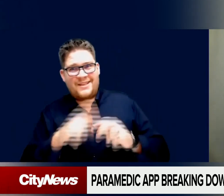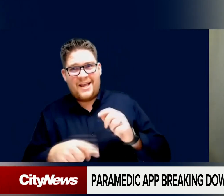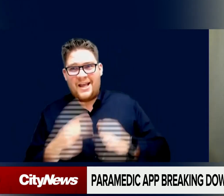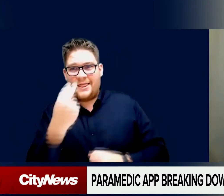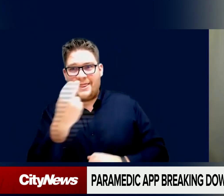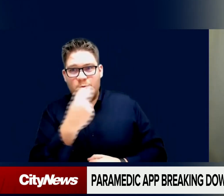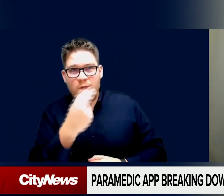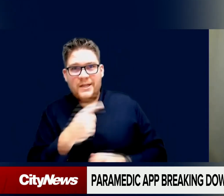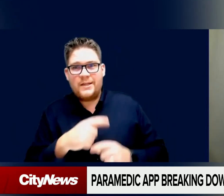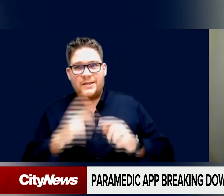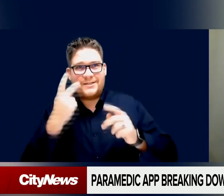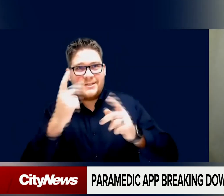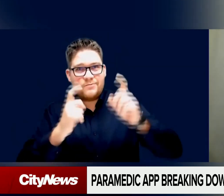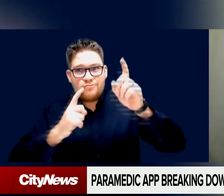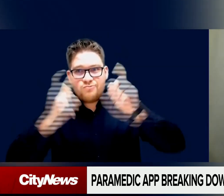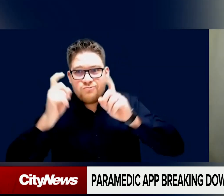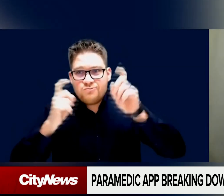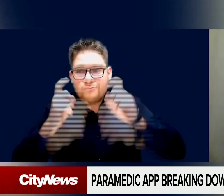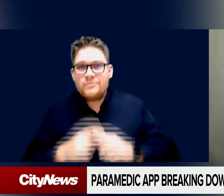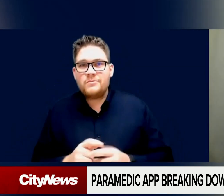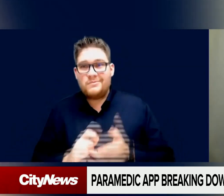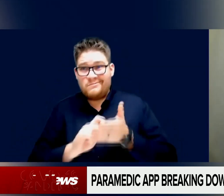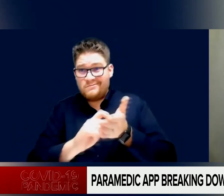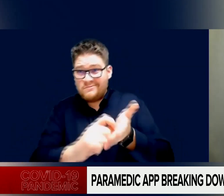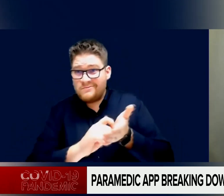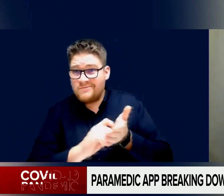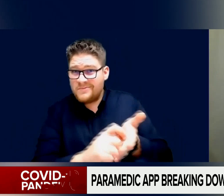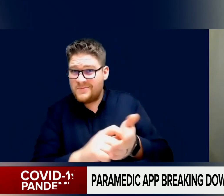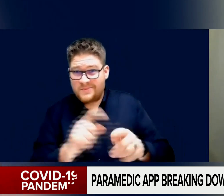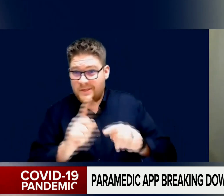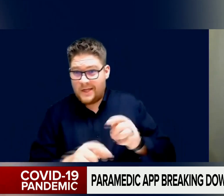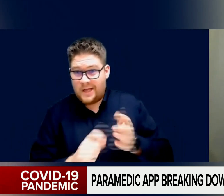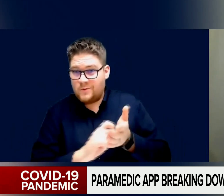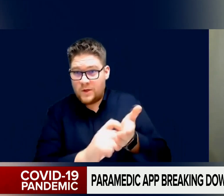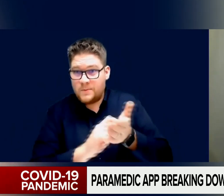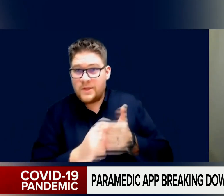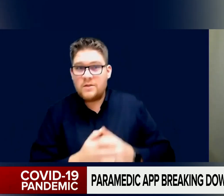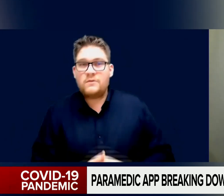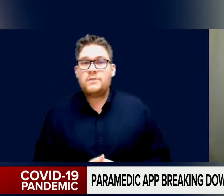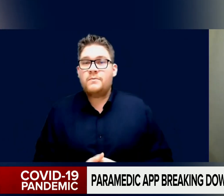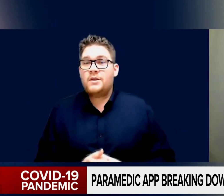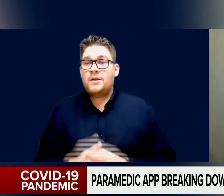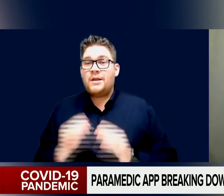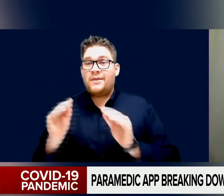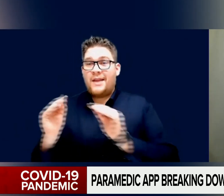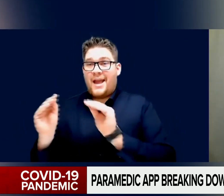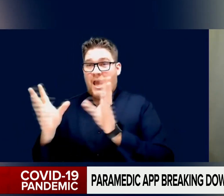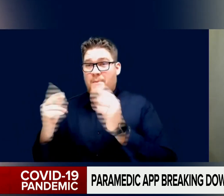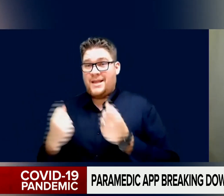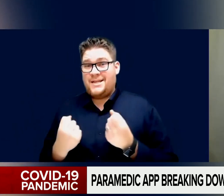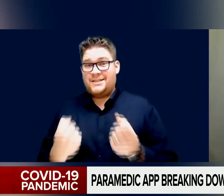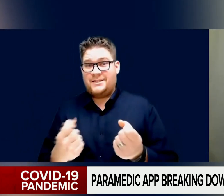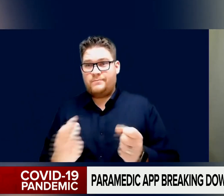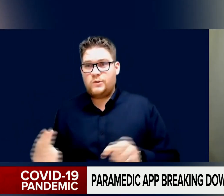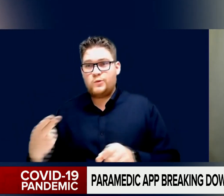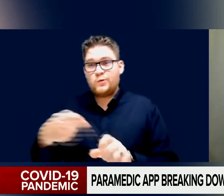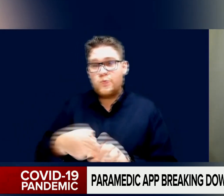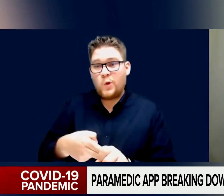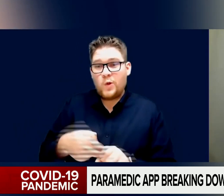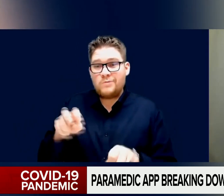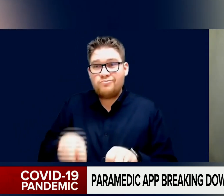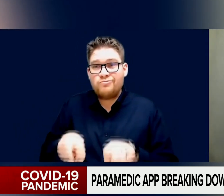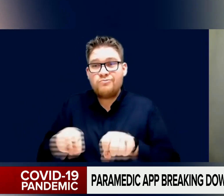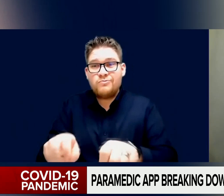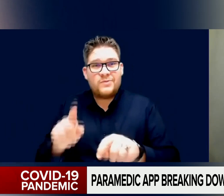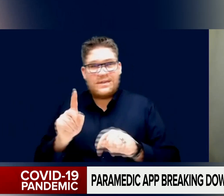equipment, and it's very difficult for deaf and hard of hearing individuals to see the paramedics'